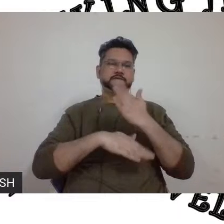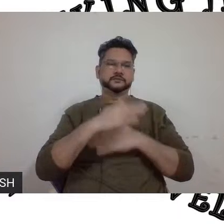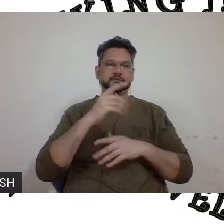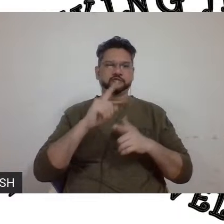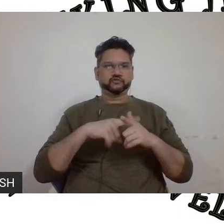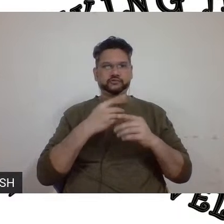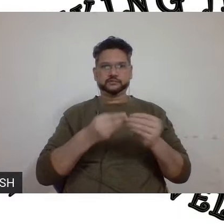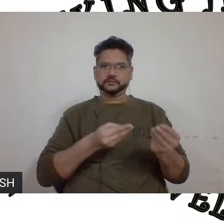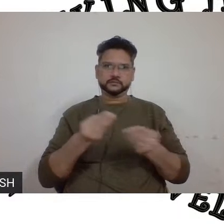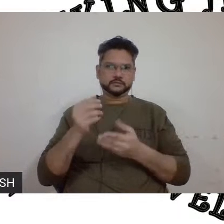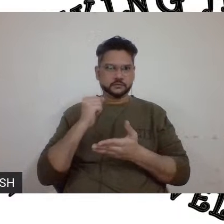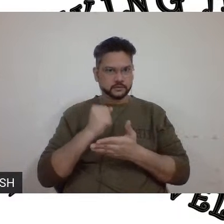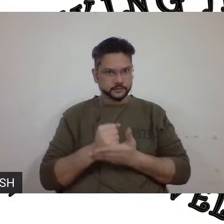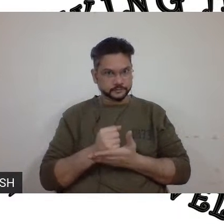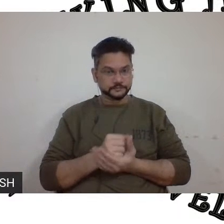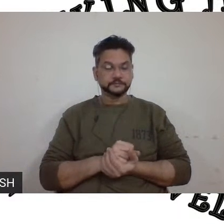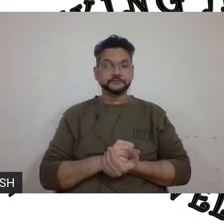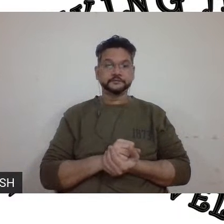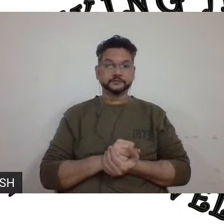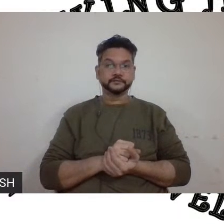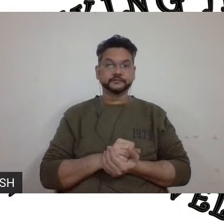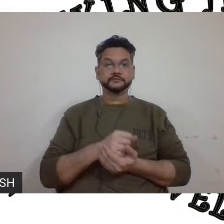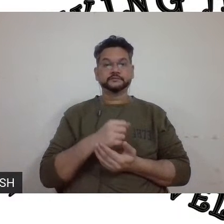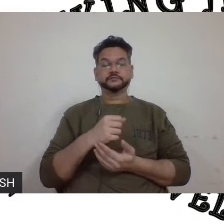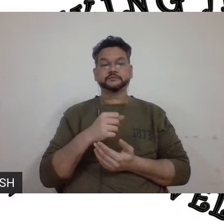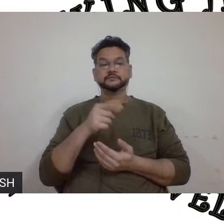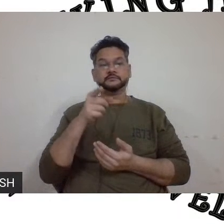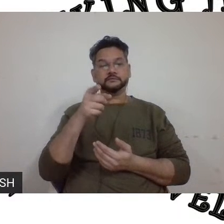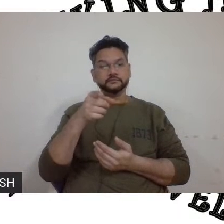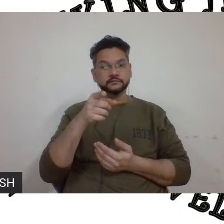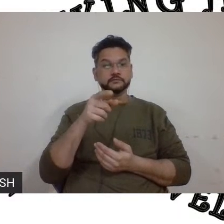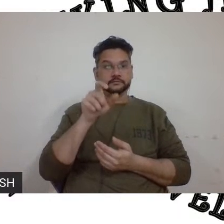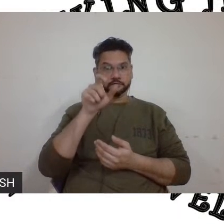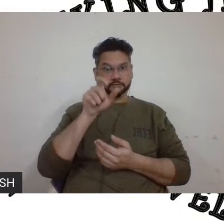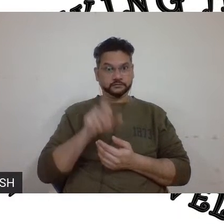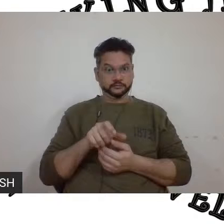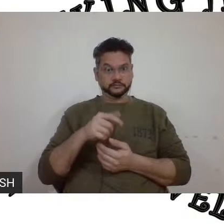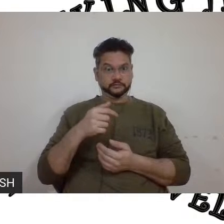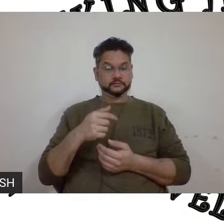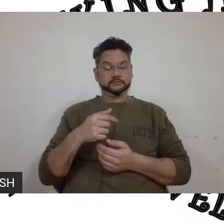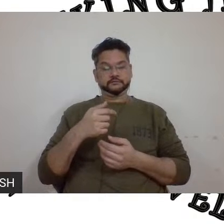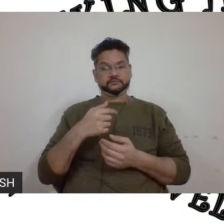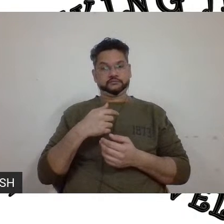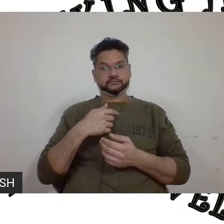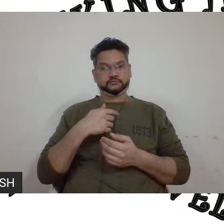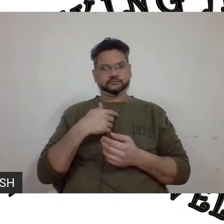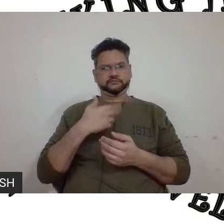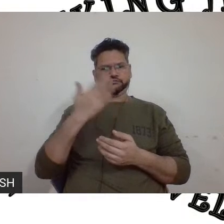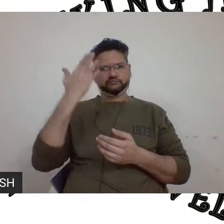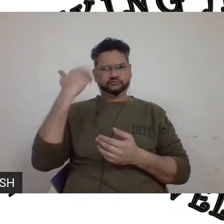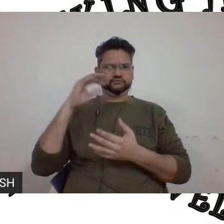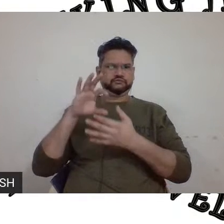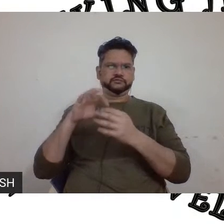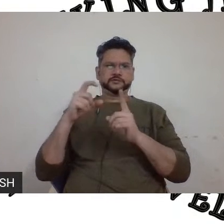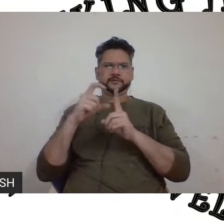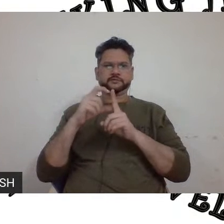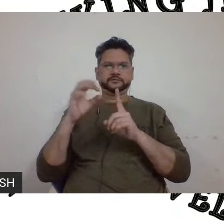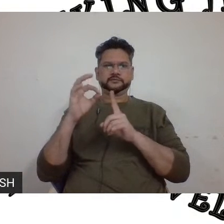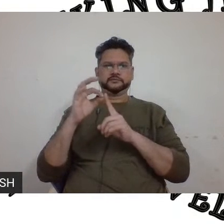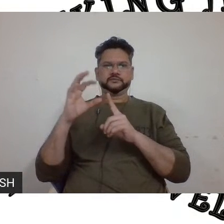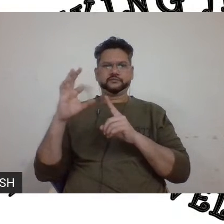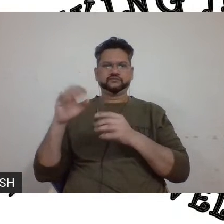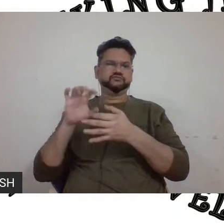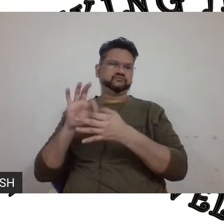You may see I have been gone through I have been associated to a number of DPOs. Some of the